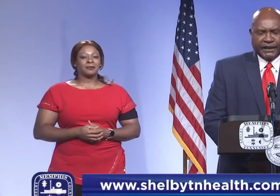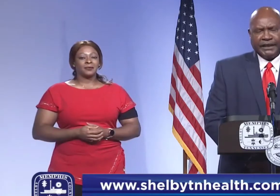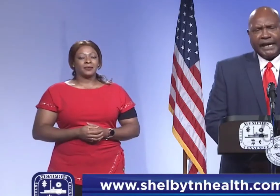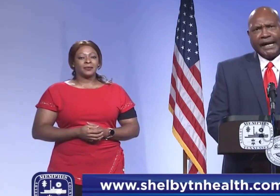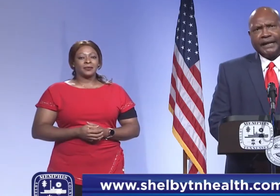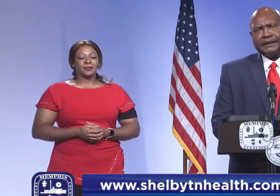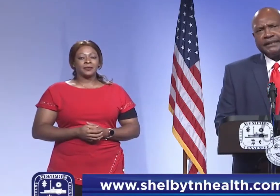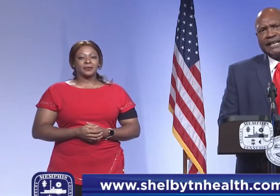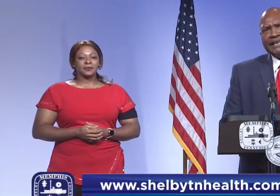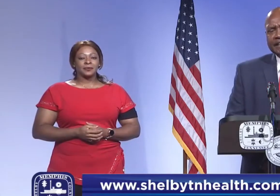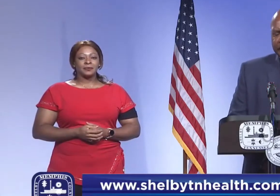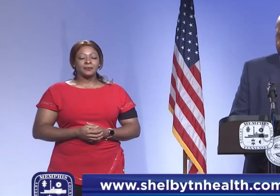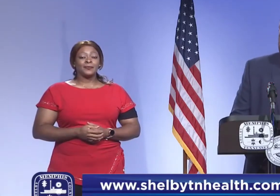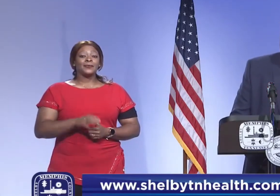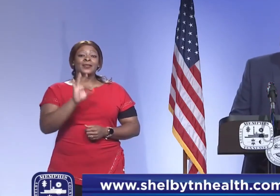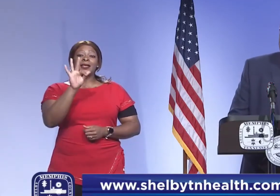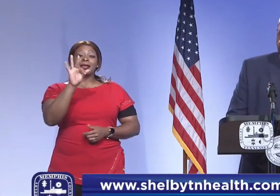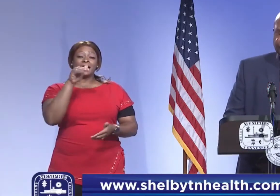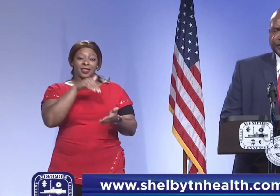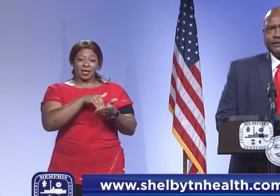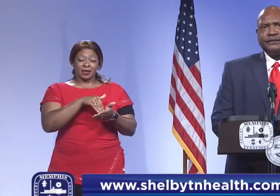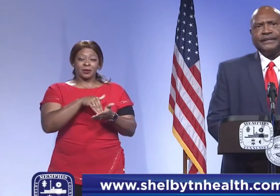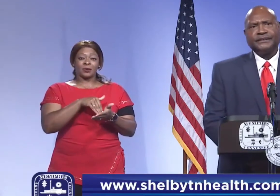Of the